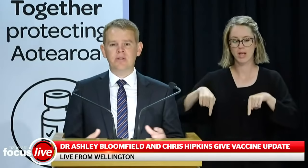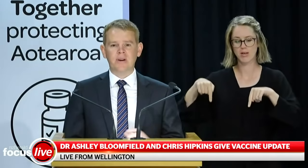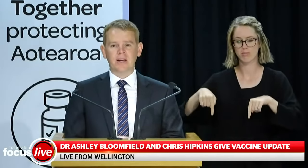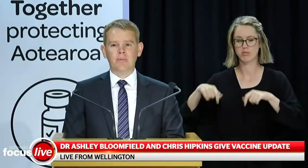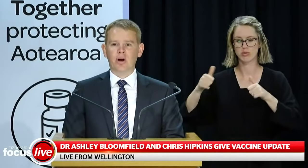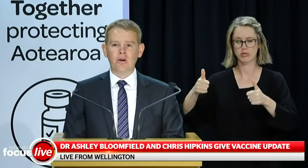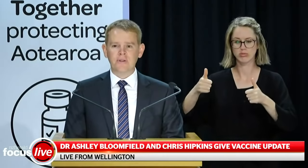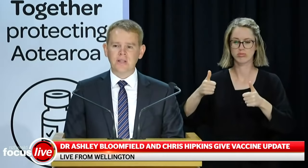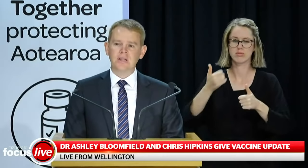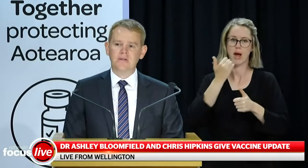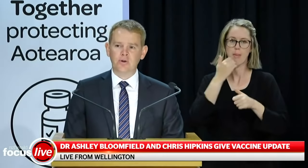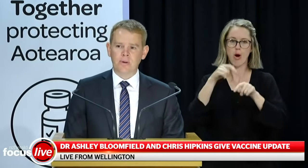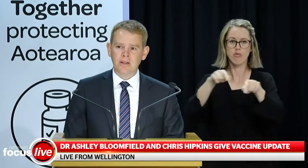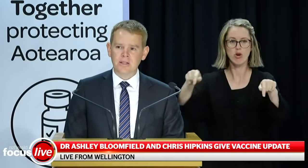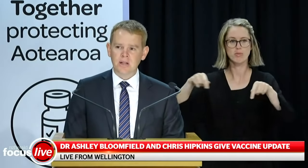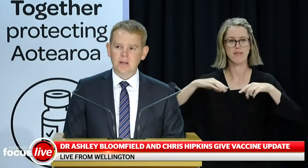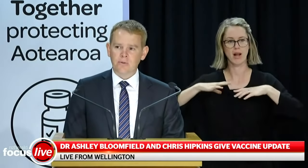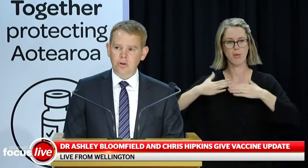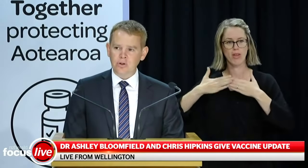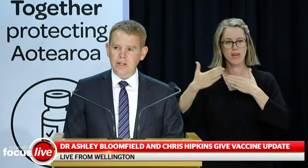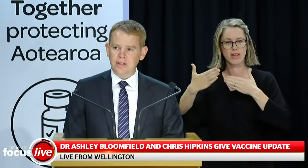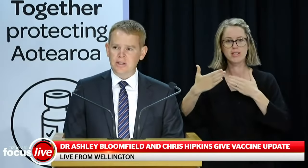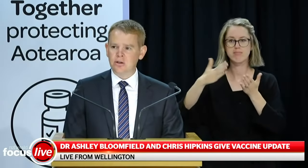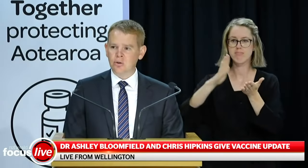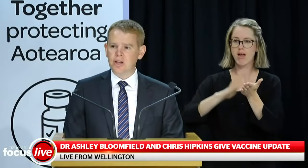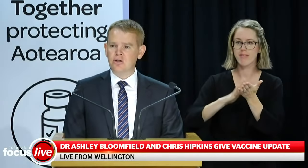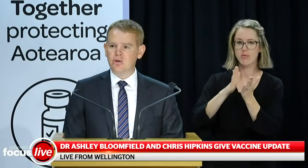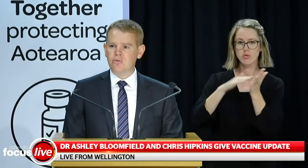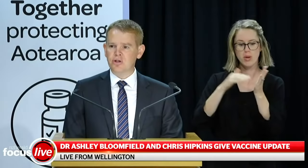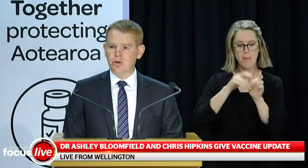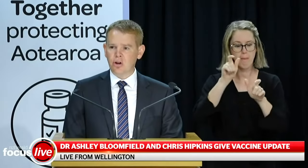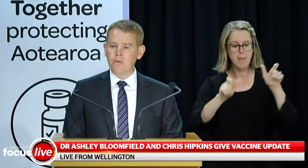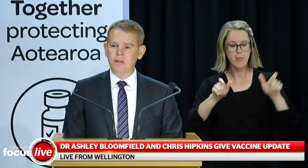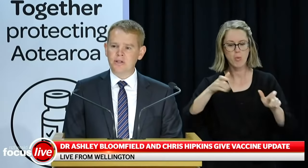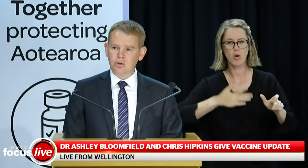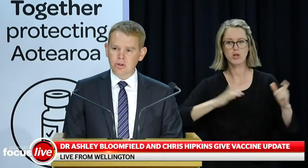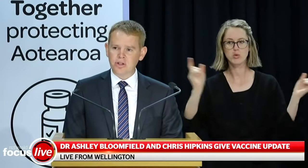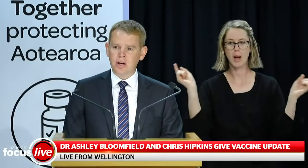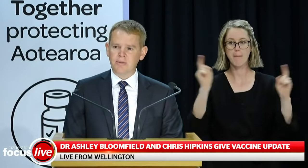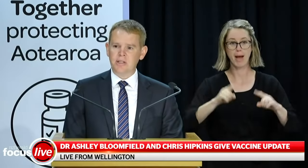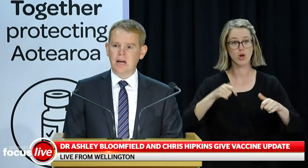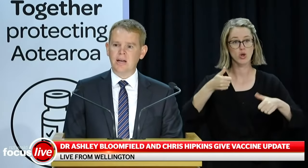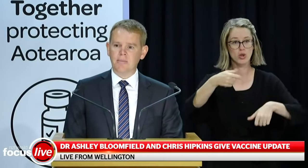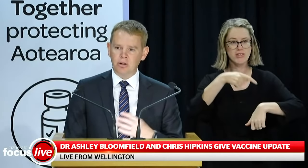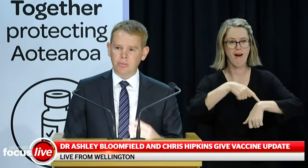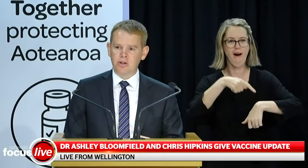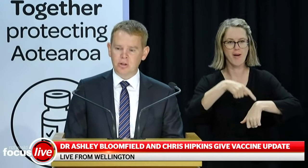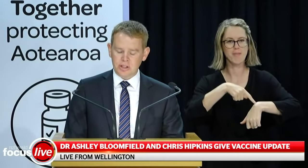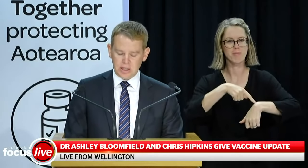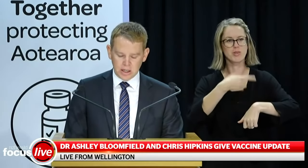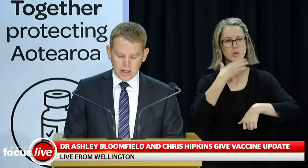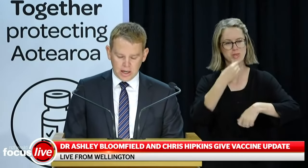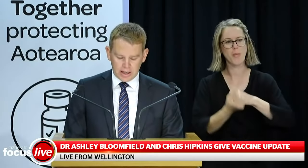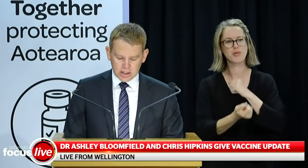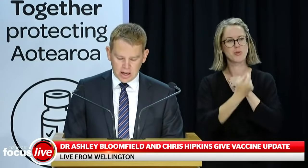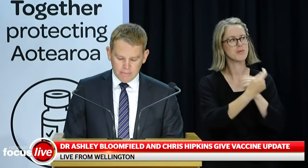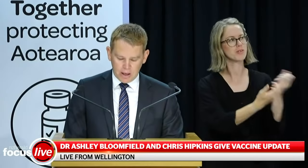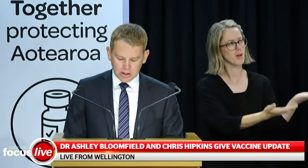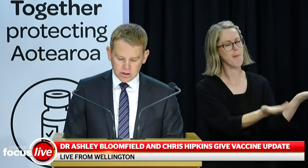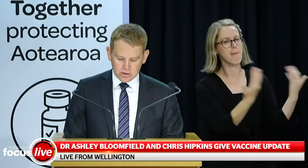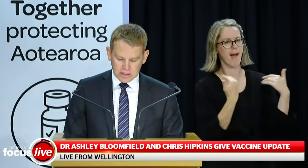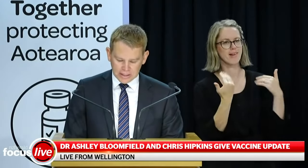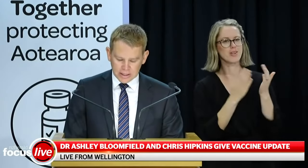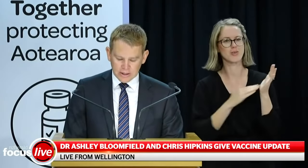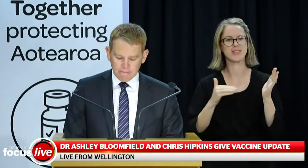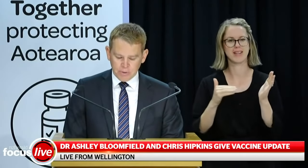spread of rooms available over the next few months for New Zealanders looking to return home. It is a good time to take up that opportunity to come